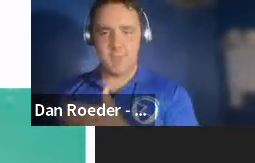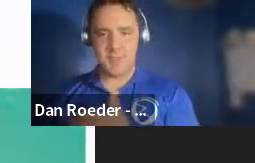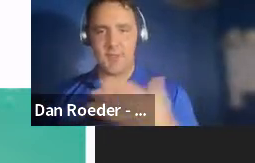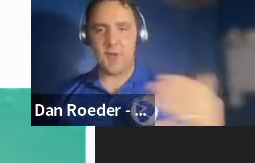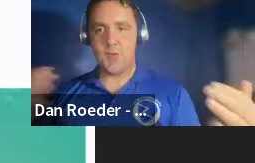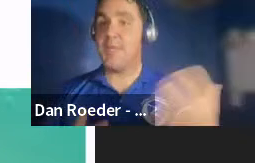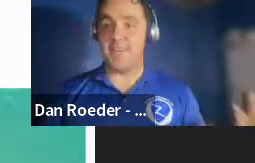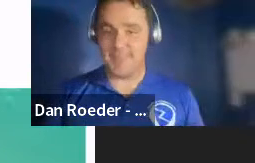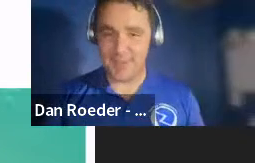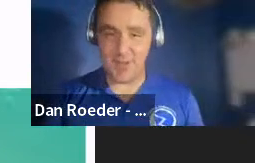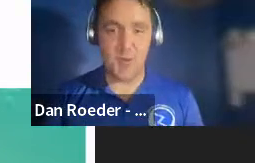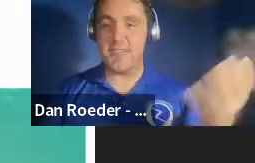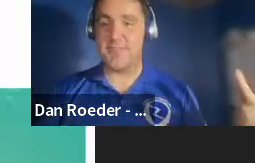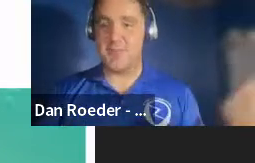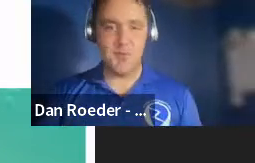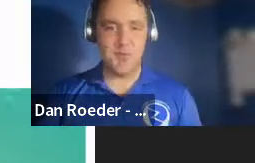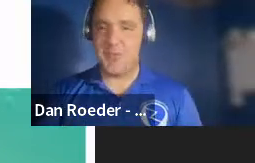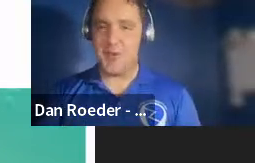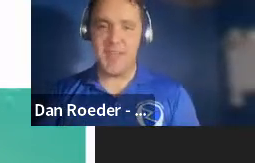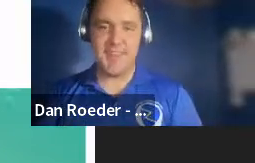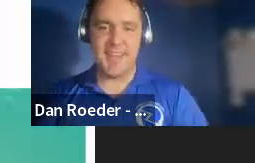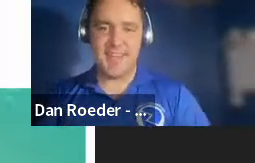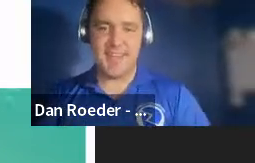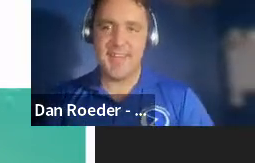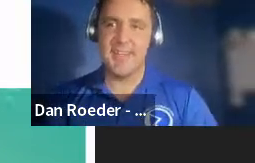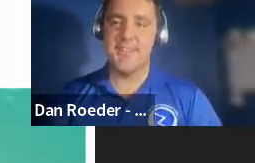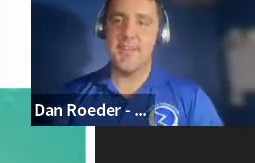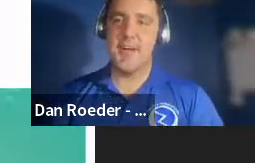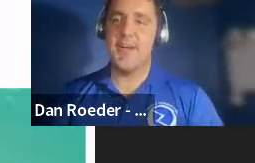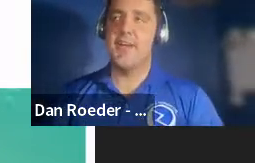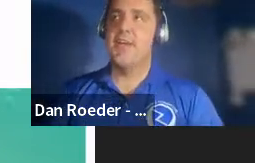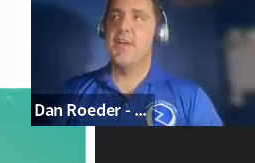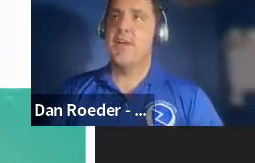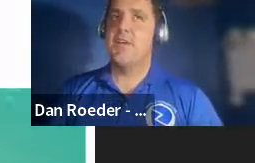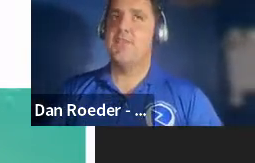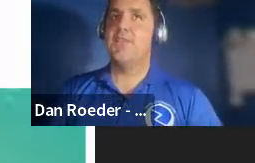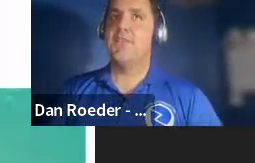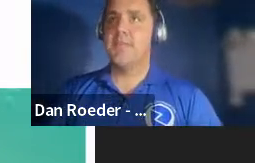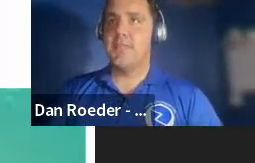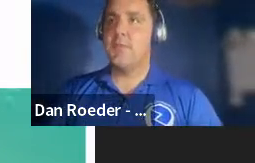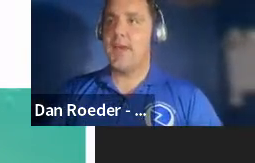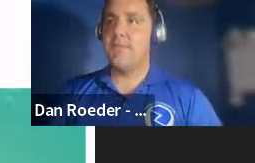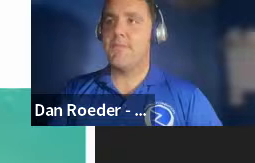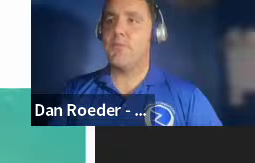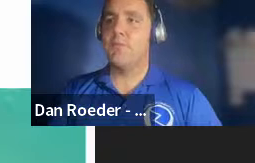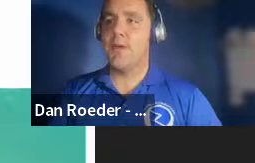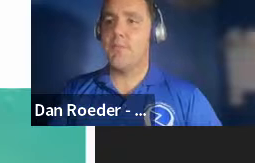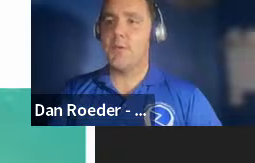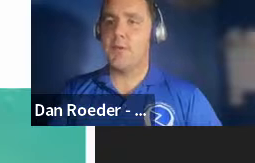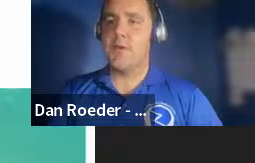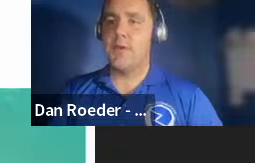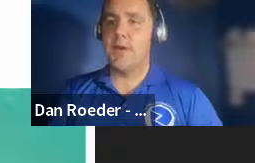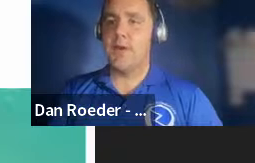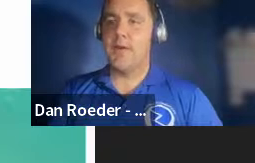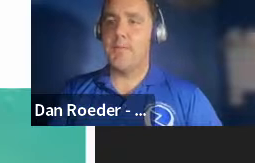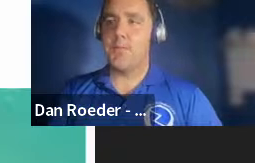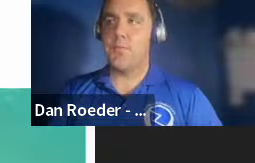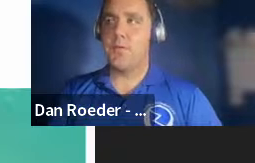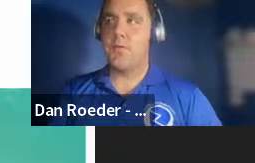a one-size-fits-all plan, of course, and that is just something that we have to remember.